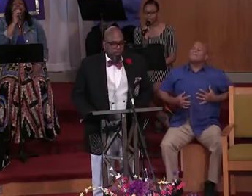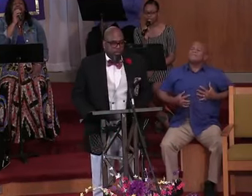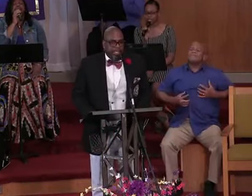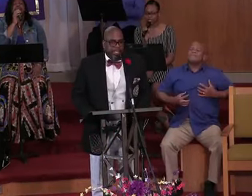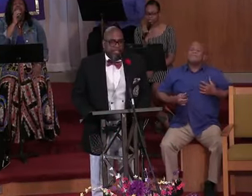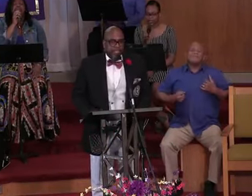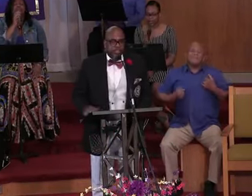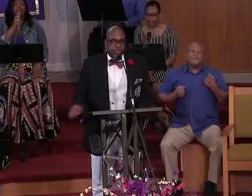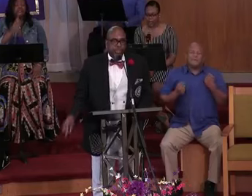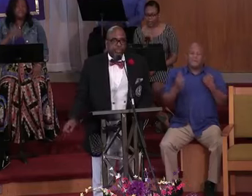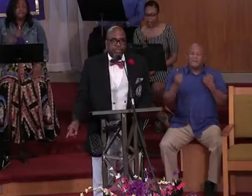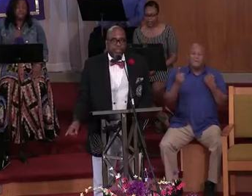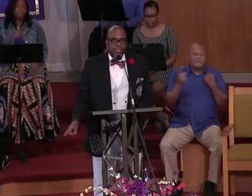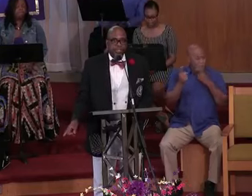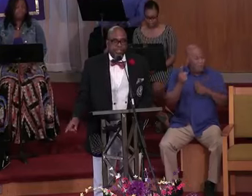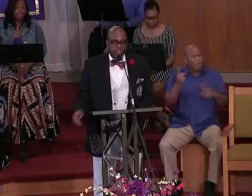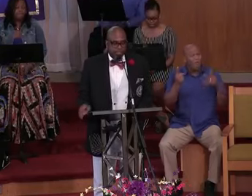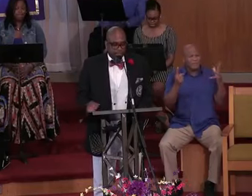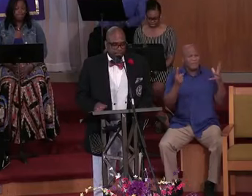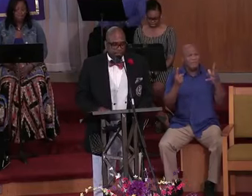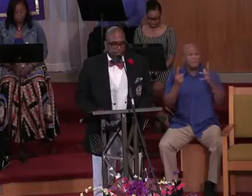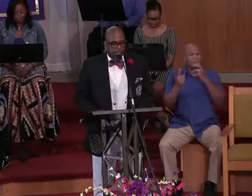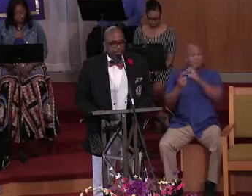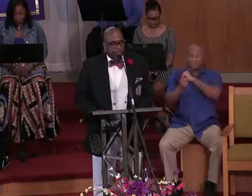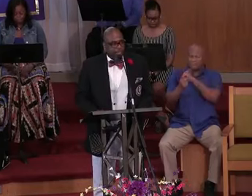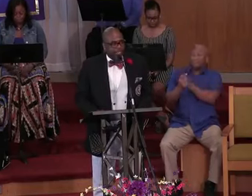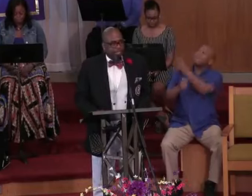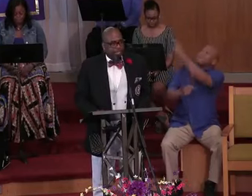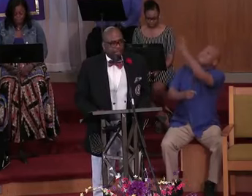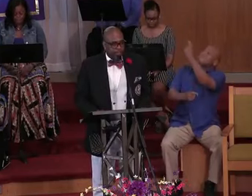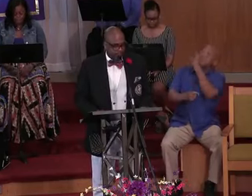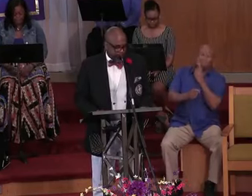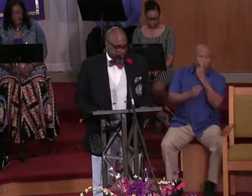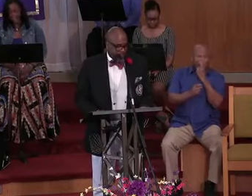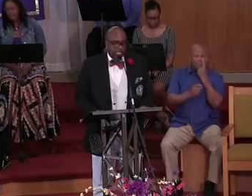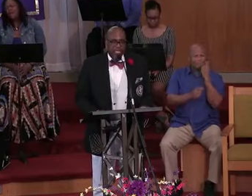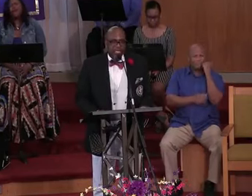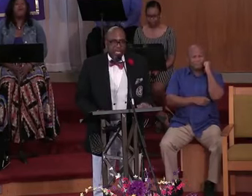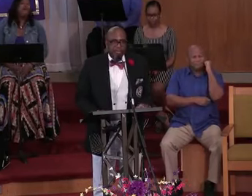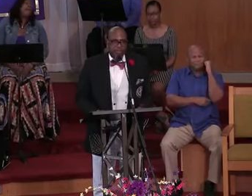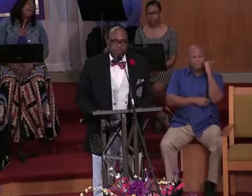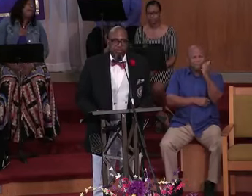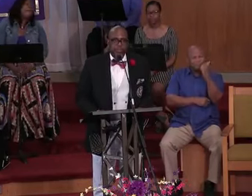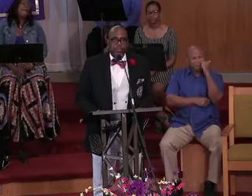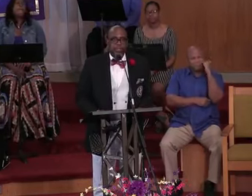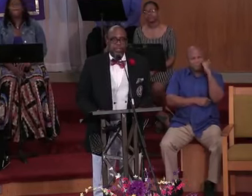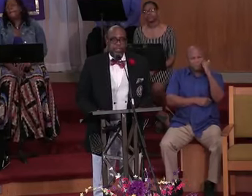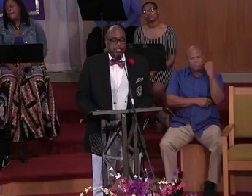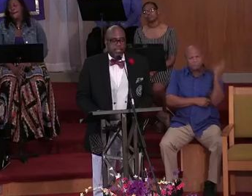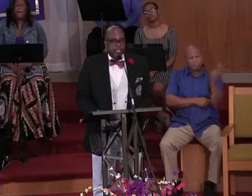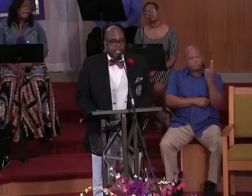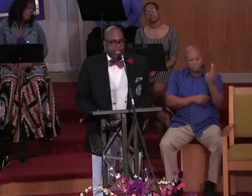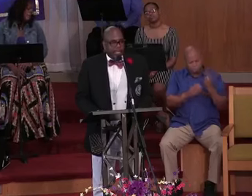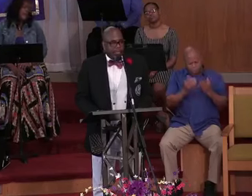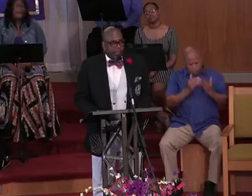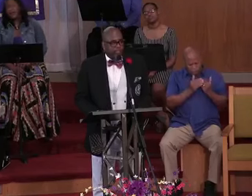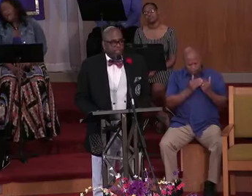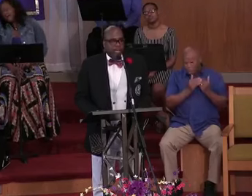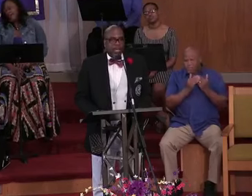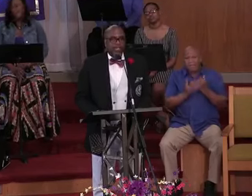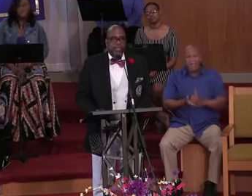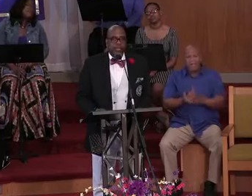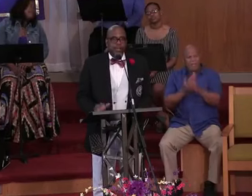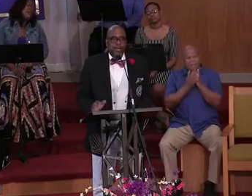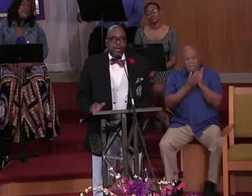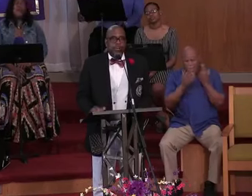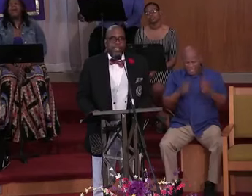The Lord is our strength, a very present help in a time of trouble. And I'm grateful to